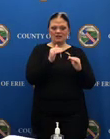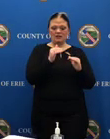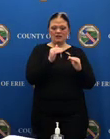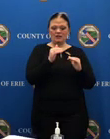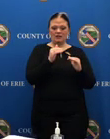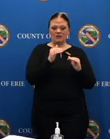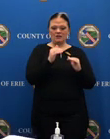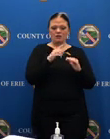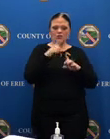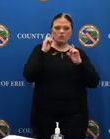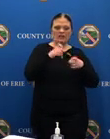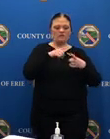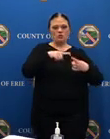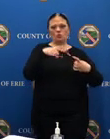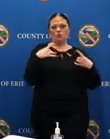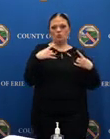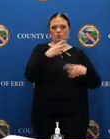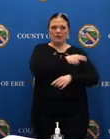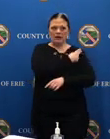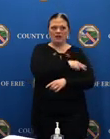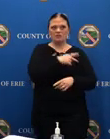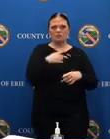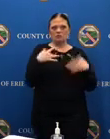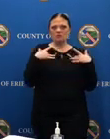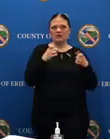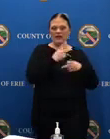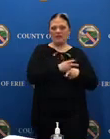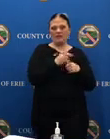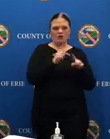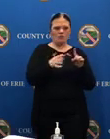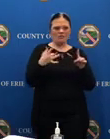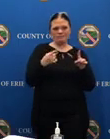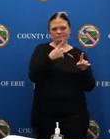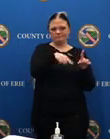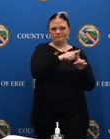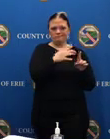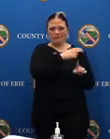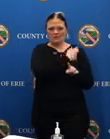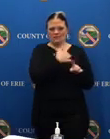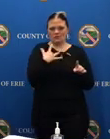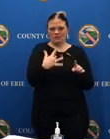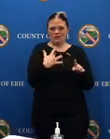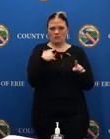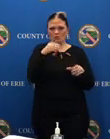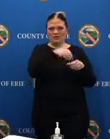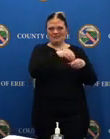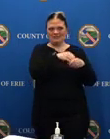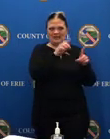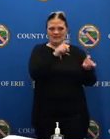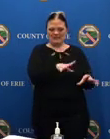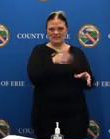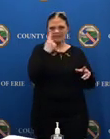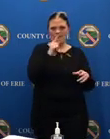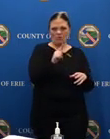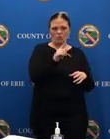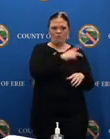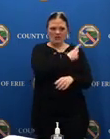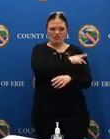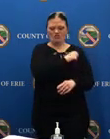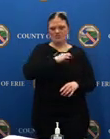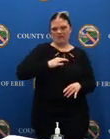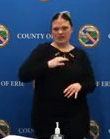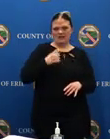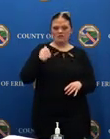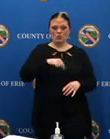to healthcare professionals, though most of the hospitals are doing internal testing of their patients as well as their staff. So when we talk